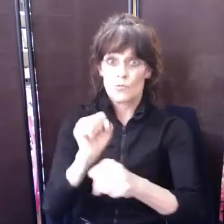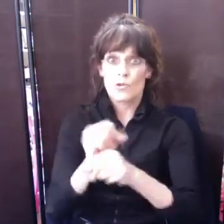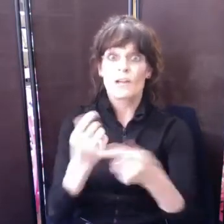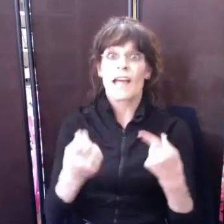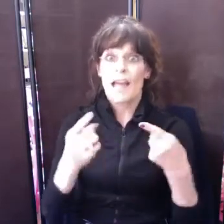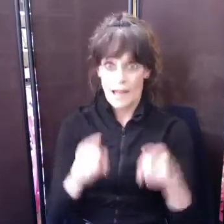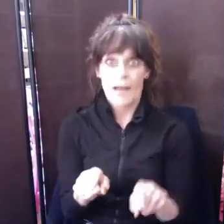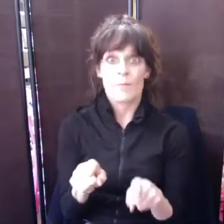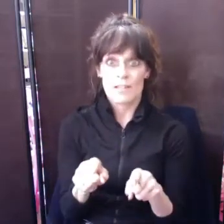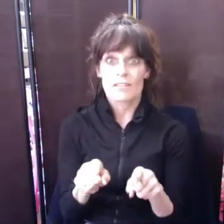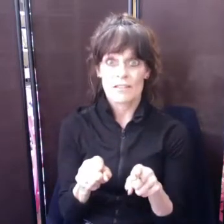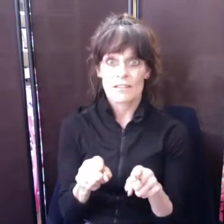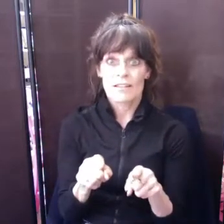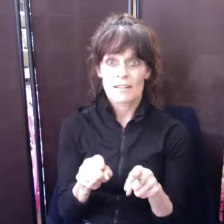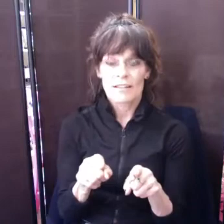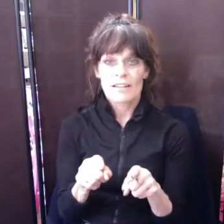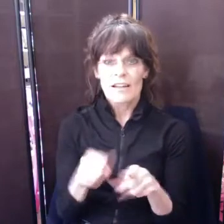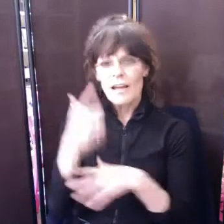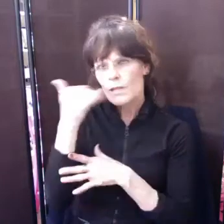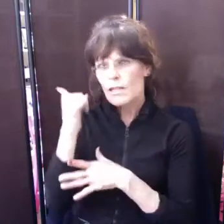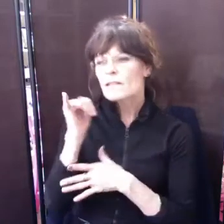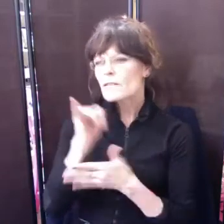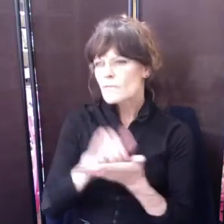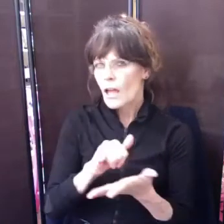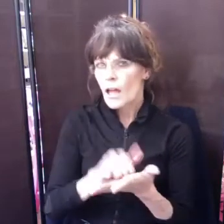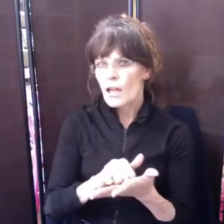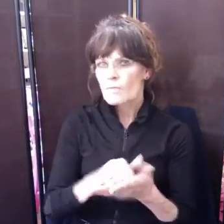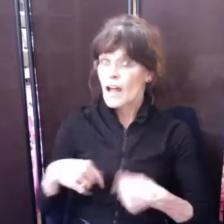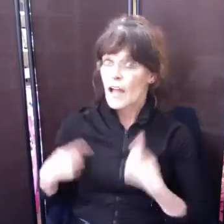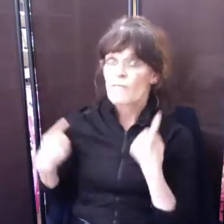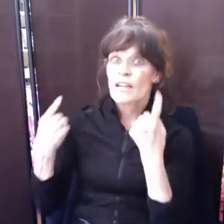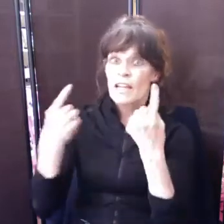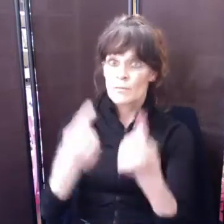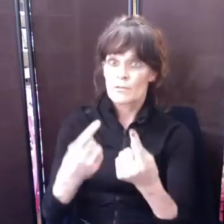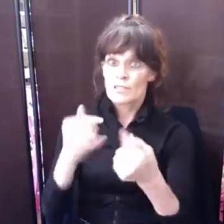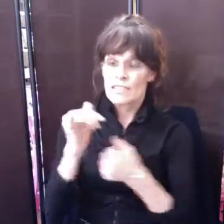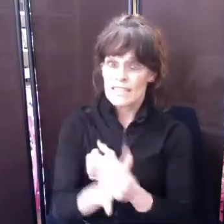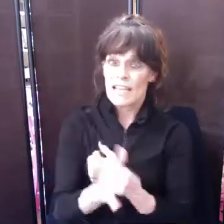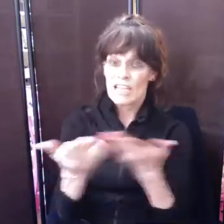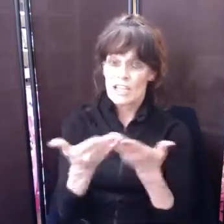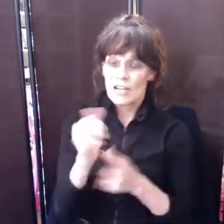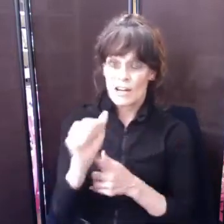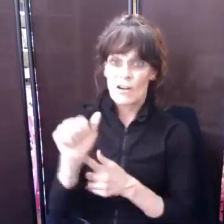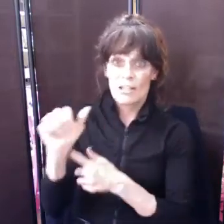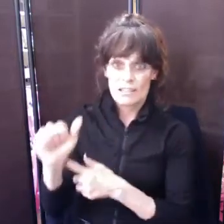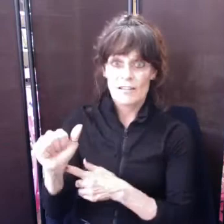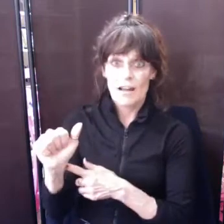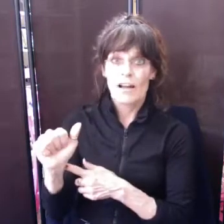me. And because of that, I have been able to stay here in Alcoholics Anonymous. I'm a Jew